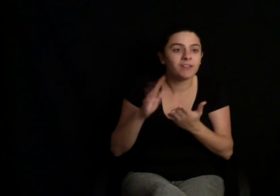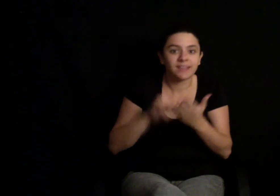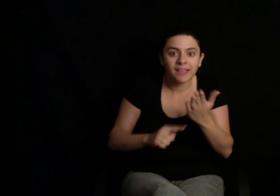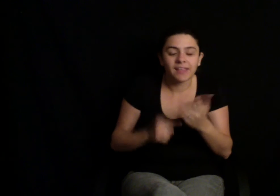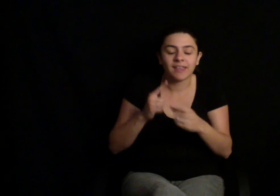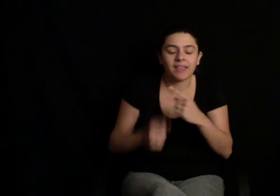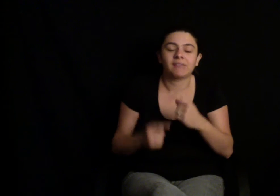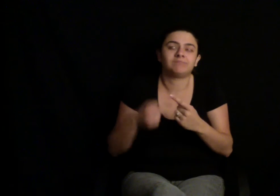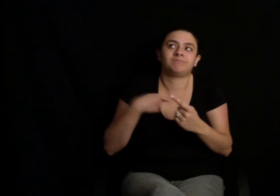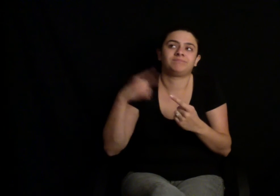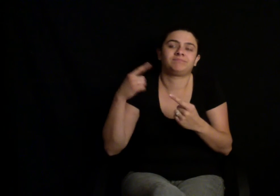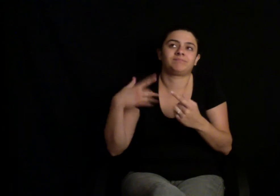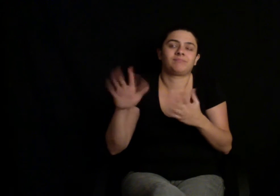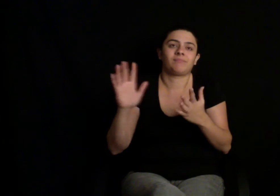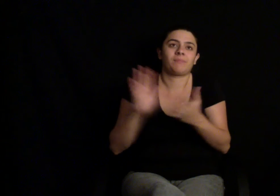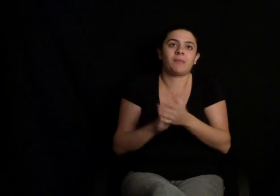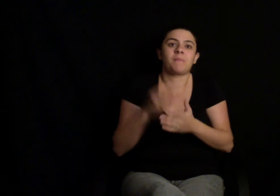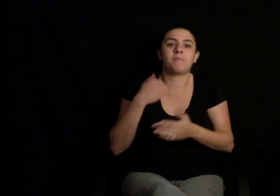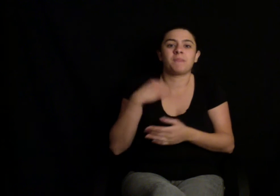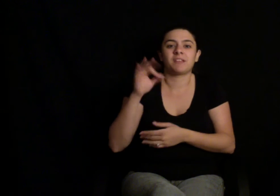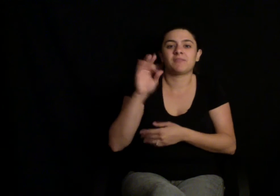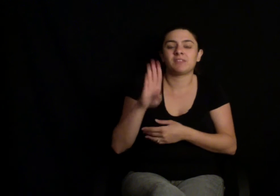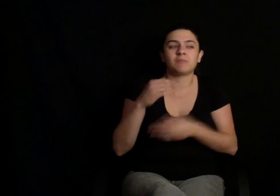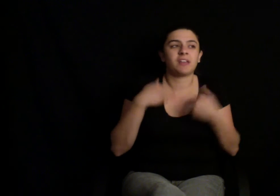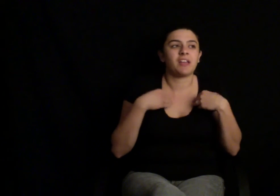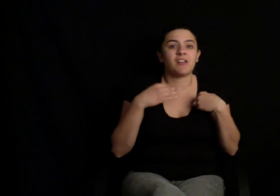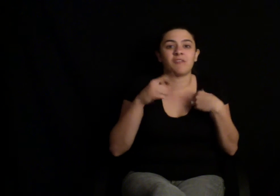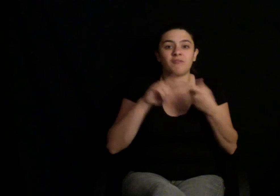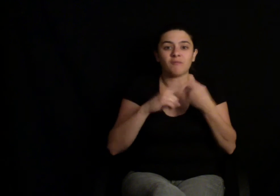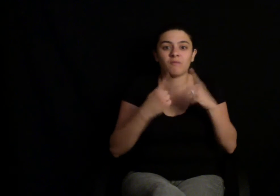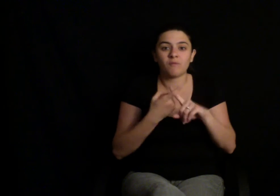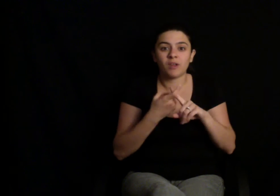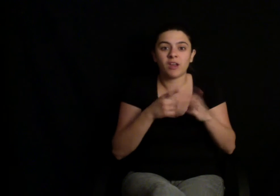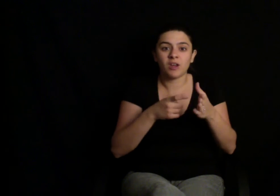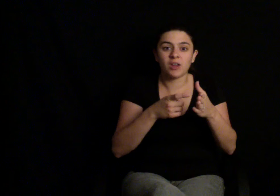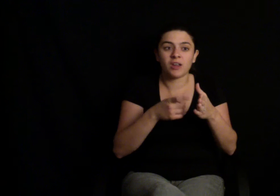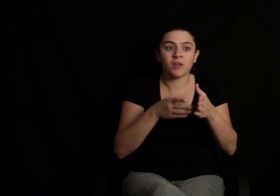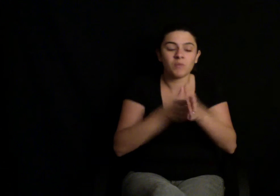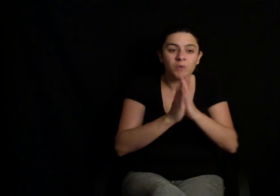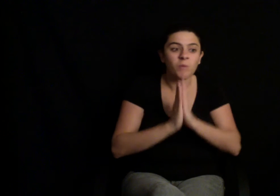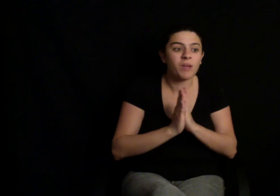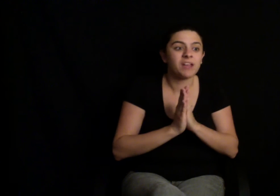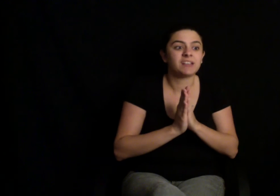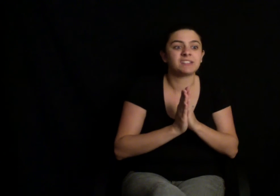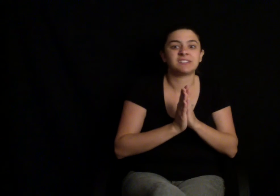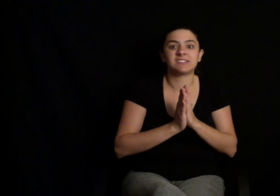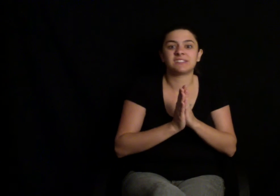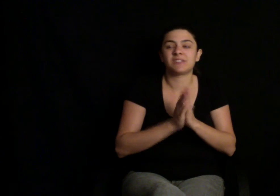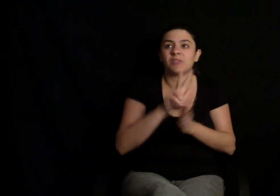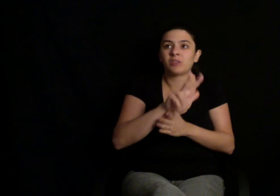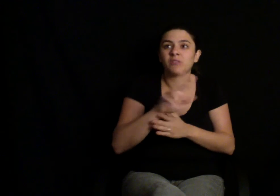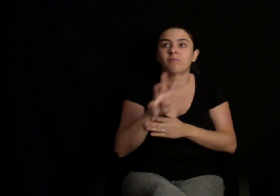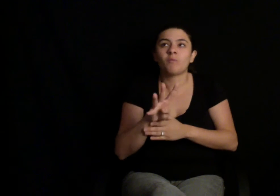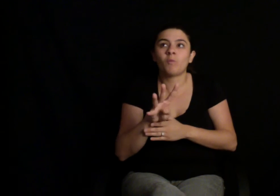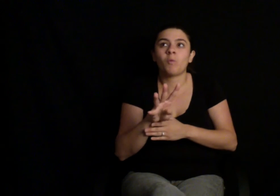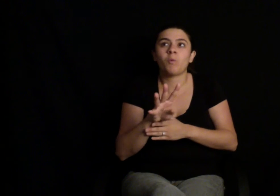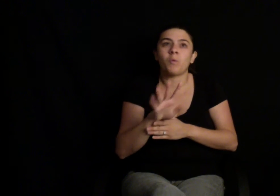this, my Facebook got about 3 to 4 friend requests every second. For a period of time, life was a little bit stressful. I was still